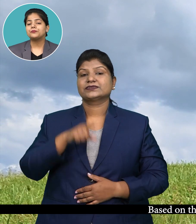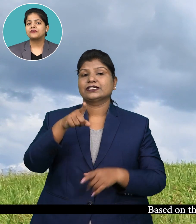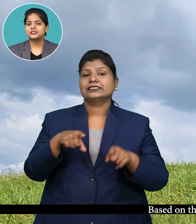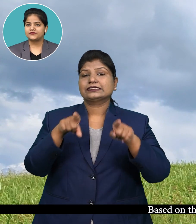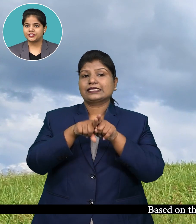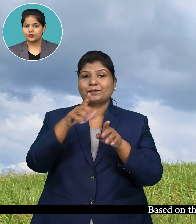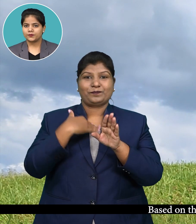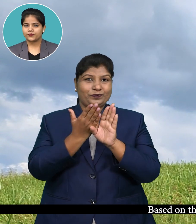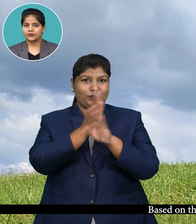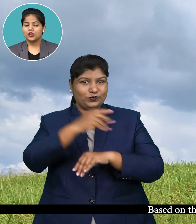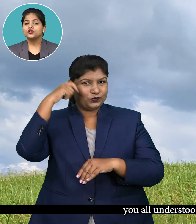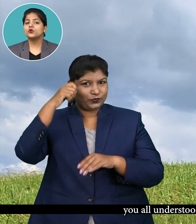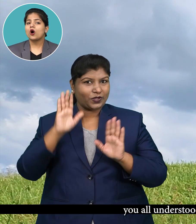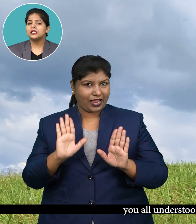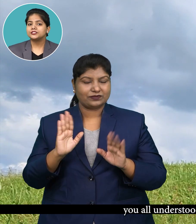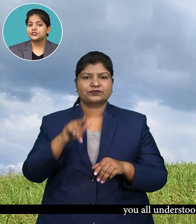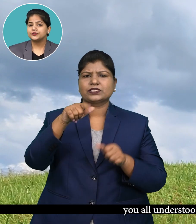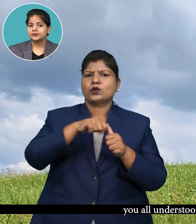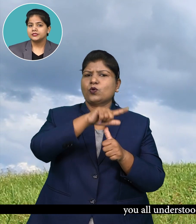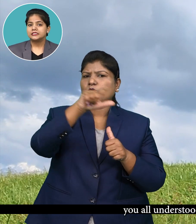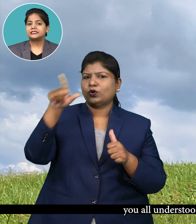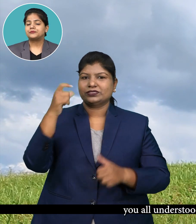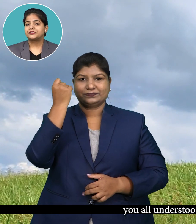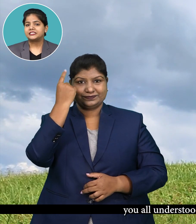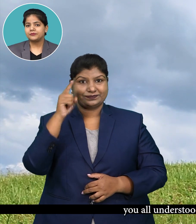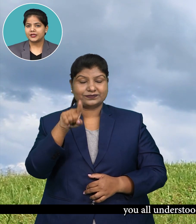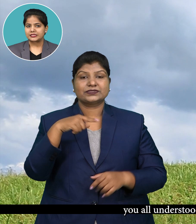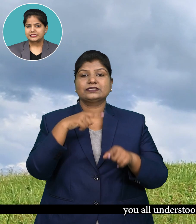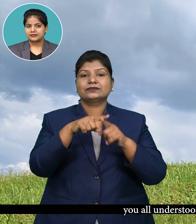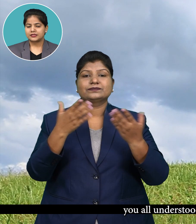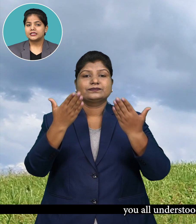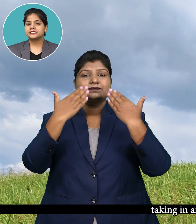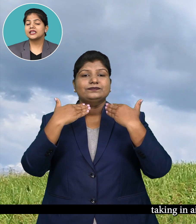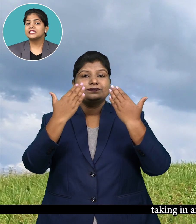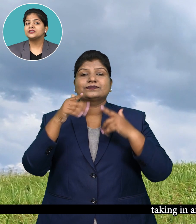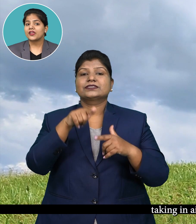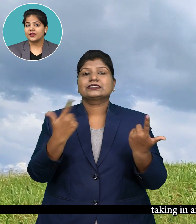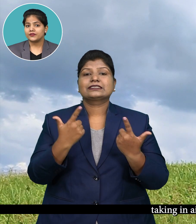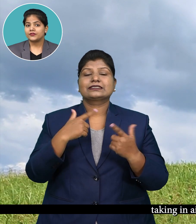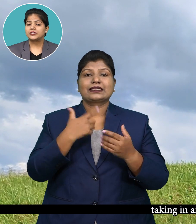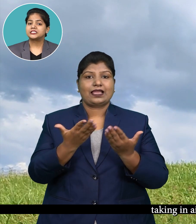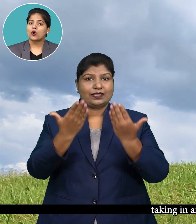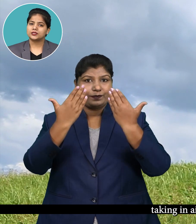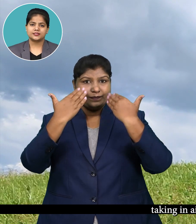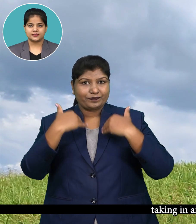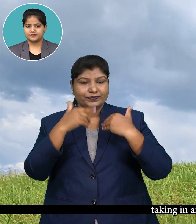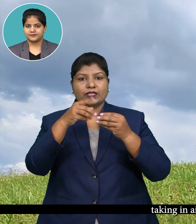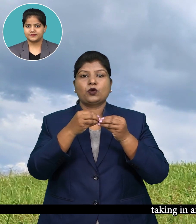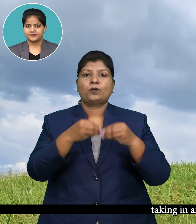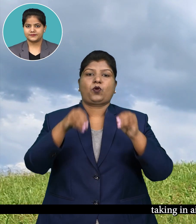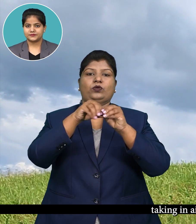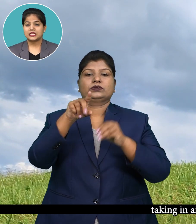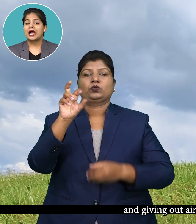Based on the previous video, you all understood that breathing means taking in air rich in